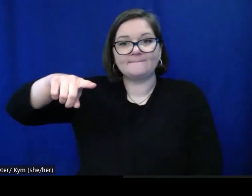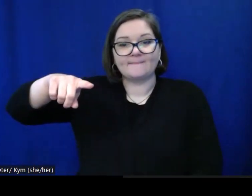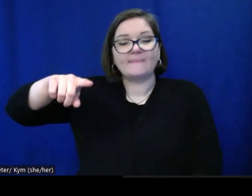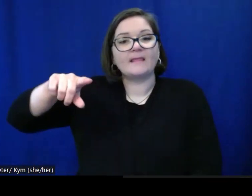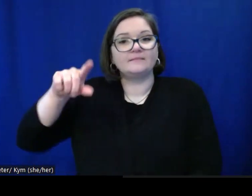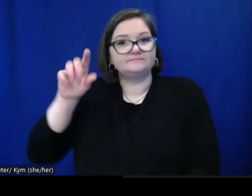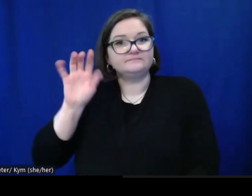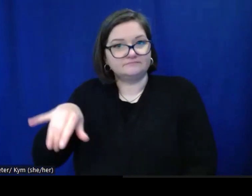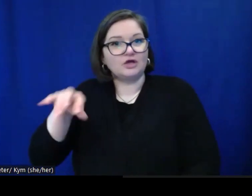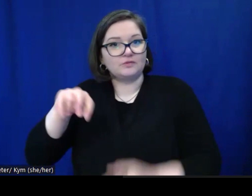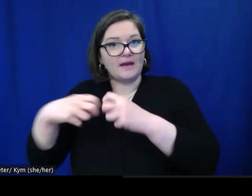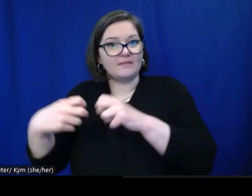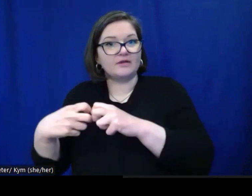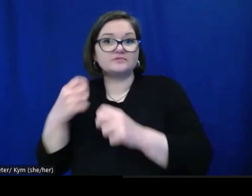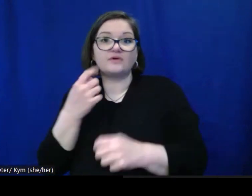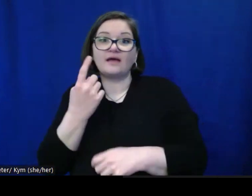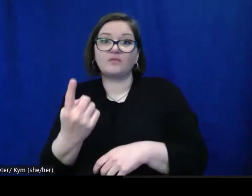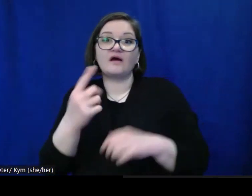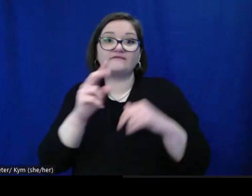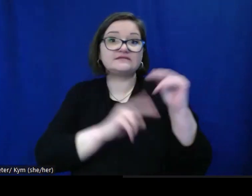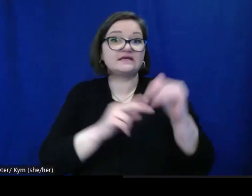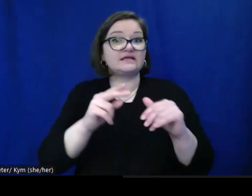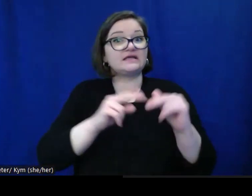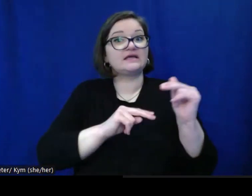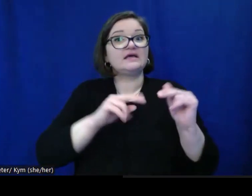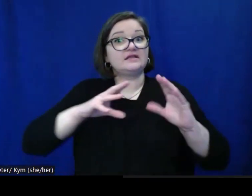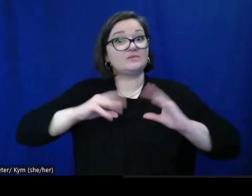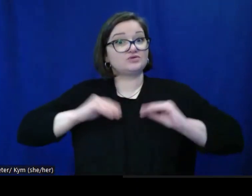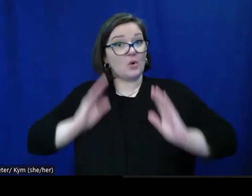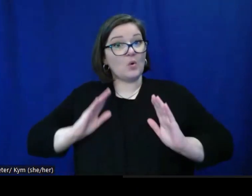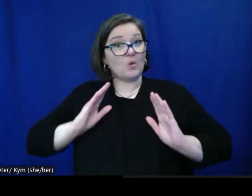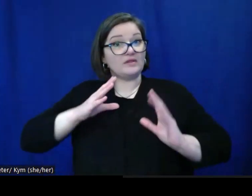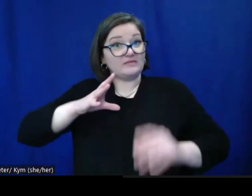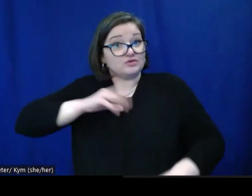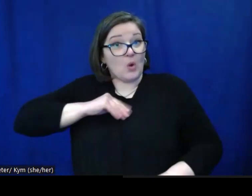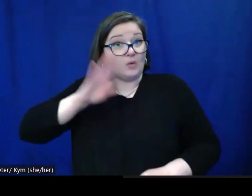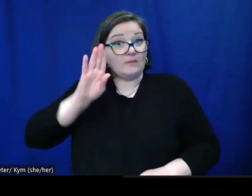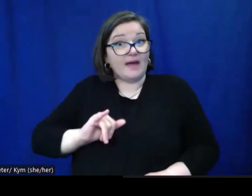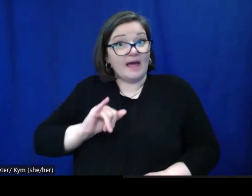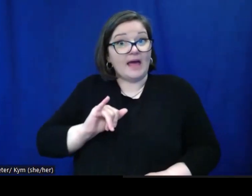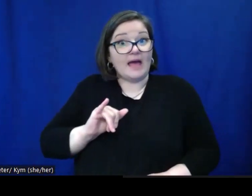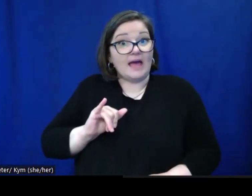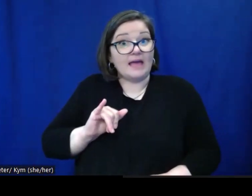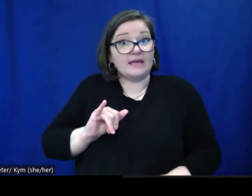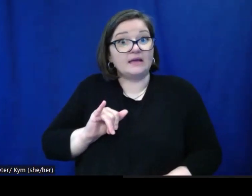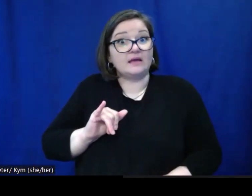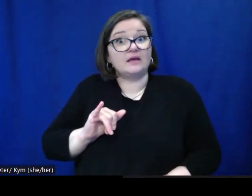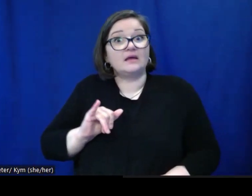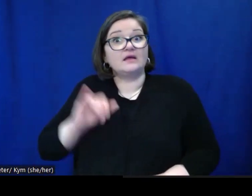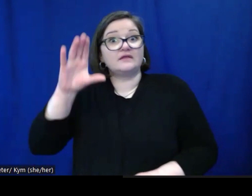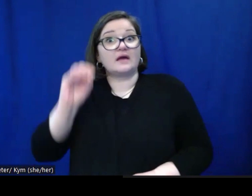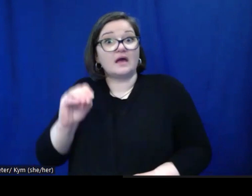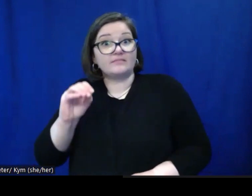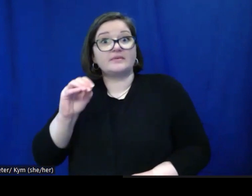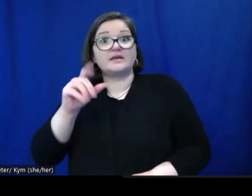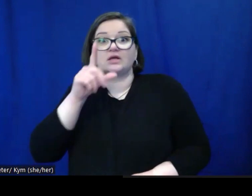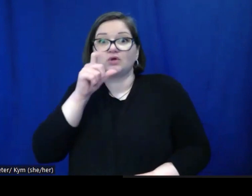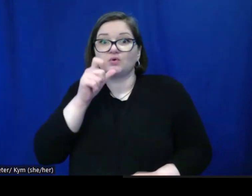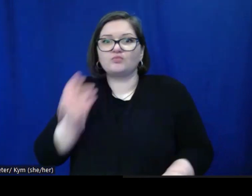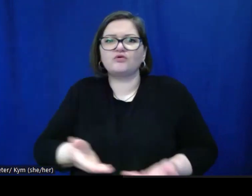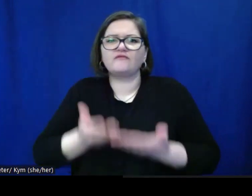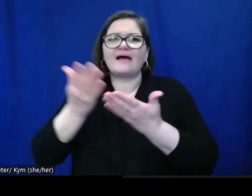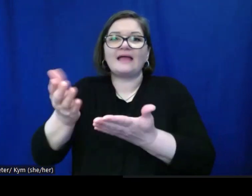was owned by a company that provided milk to schools in Baton Rouge,